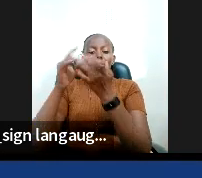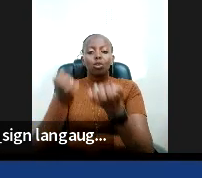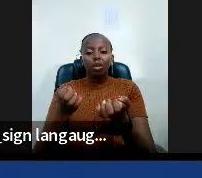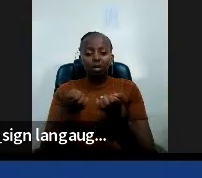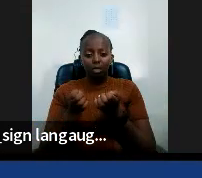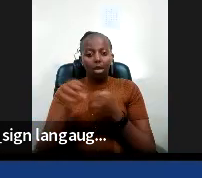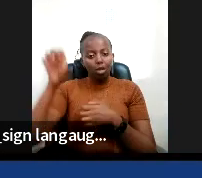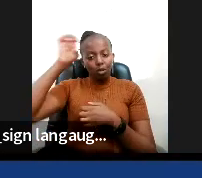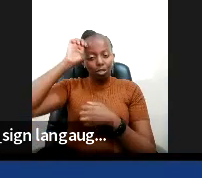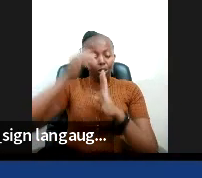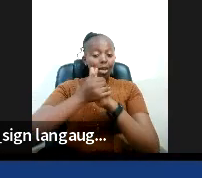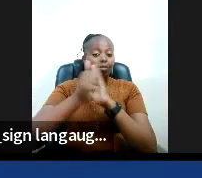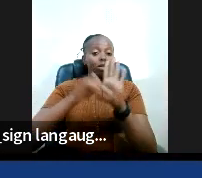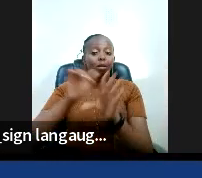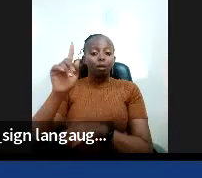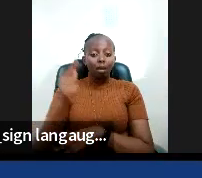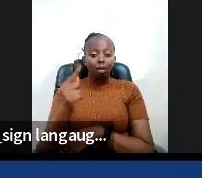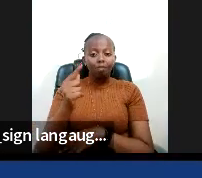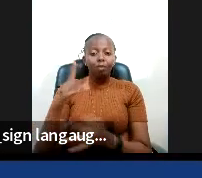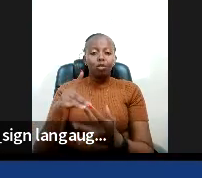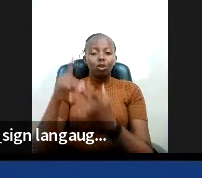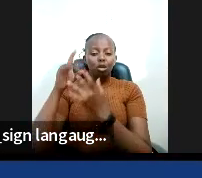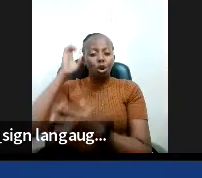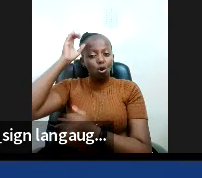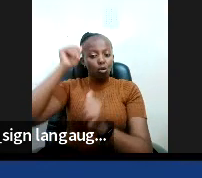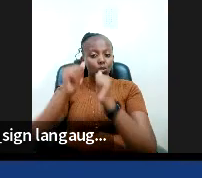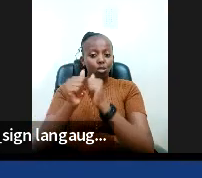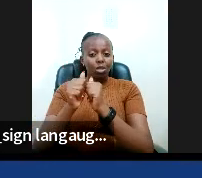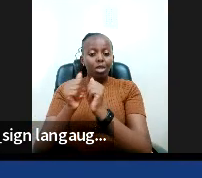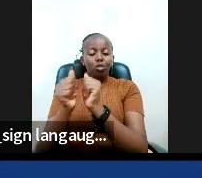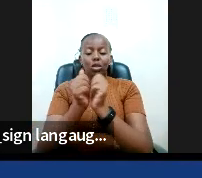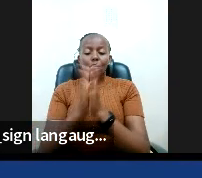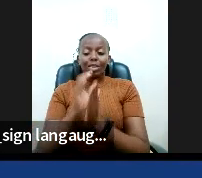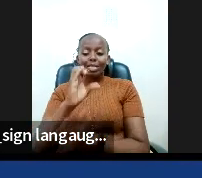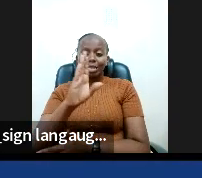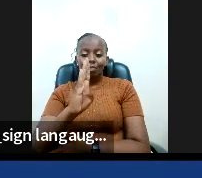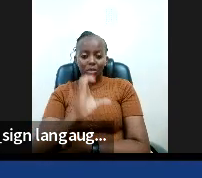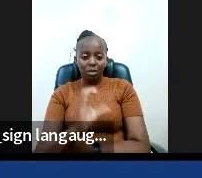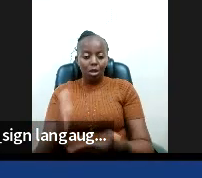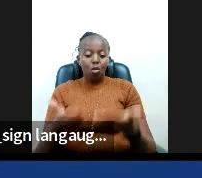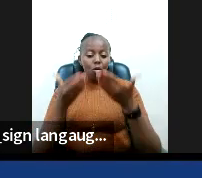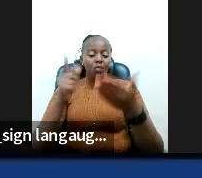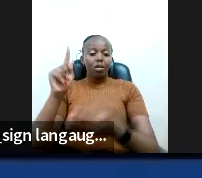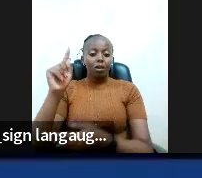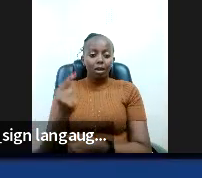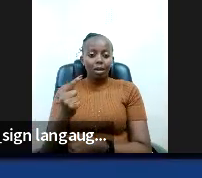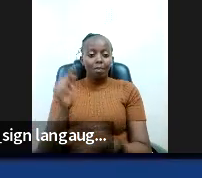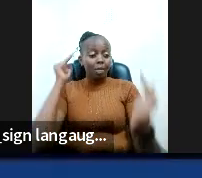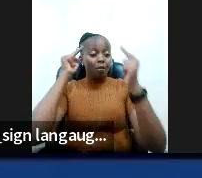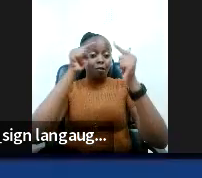in Kenya. Our unique content is aligned to the competency-based curriculum offered in Kenya. Our target